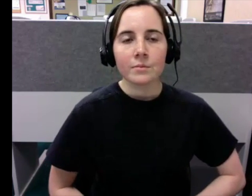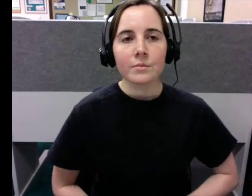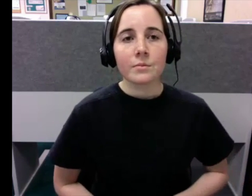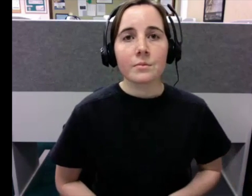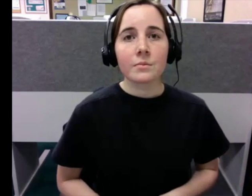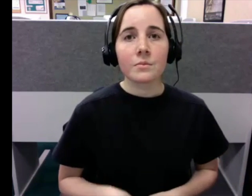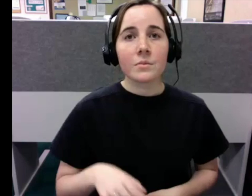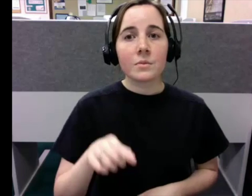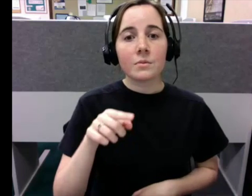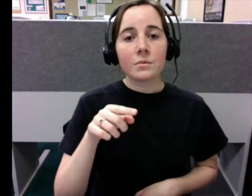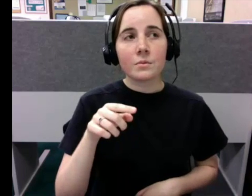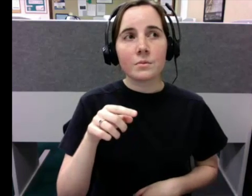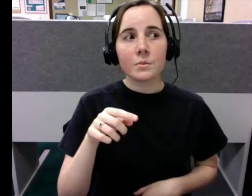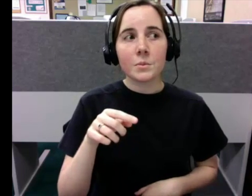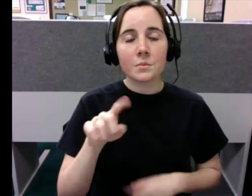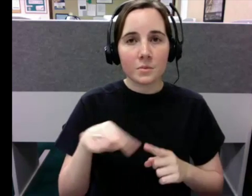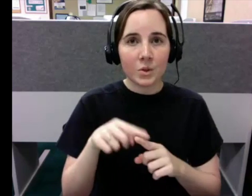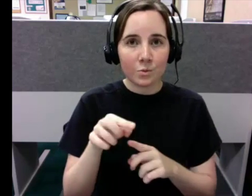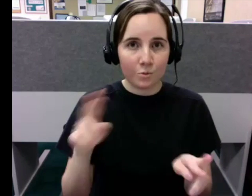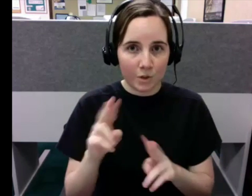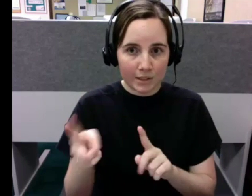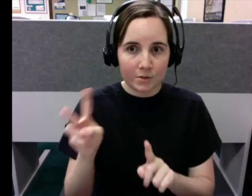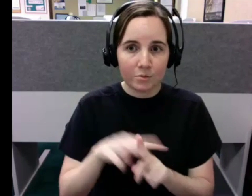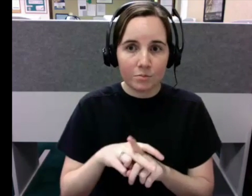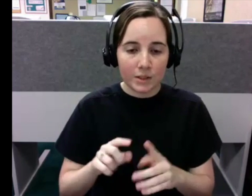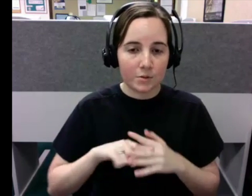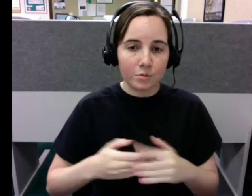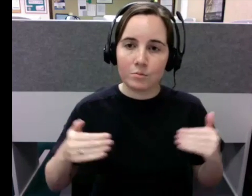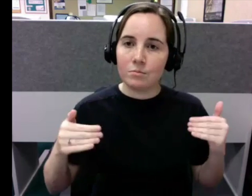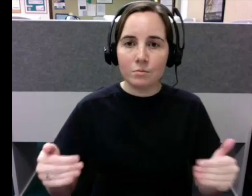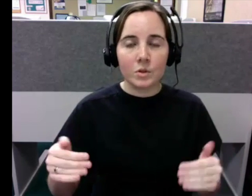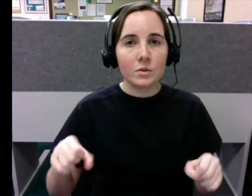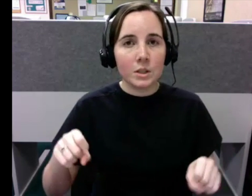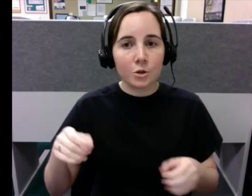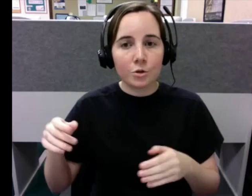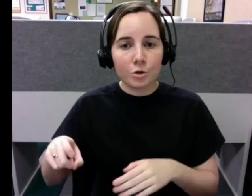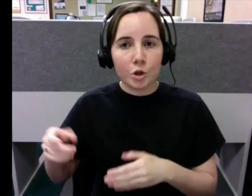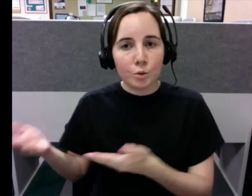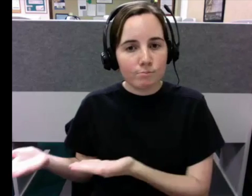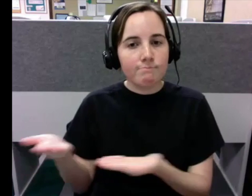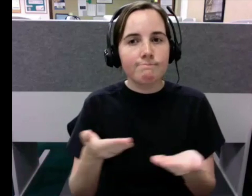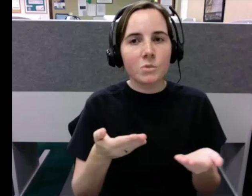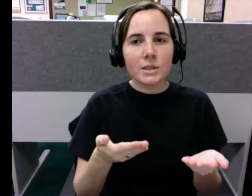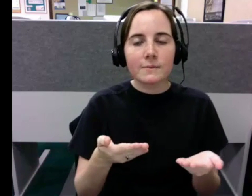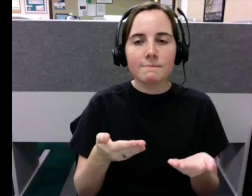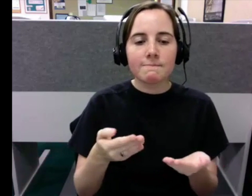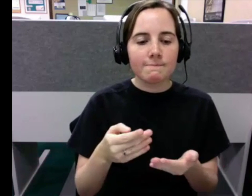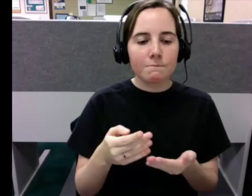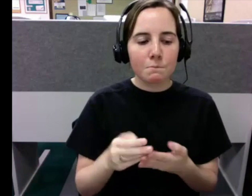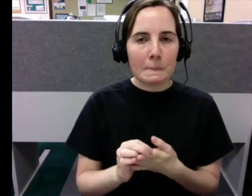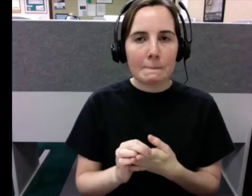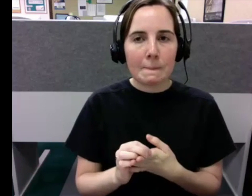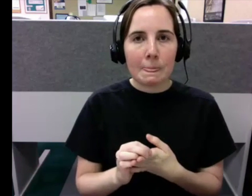You should bring certain items when you apply. Even if you don't have all of the things listed below, apply anyway.